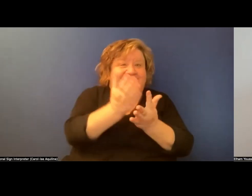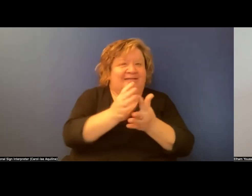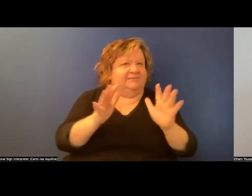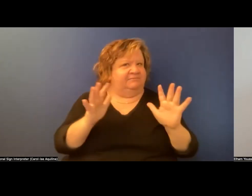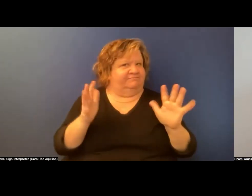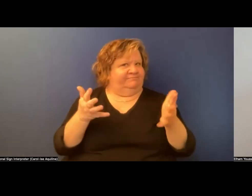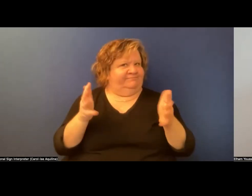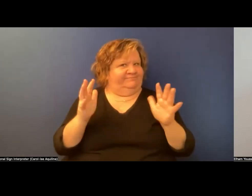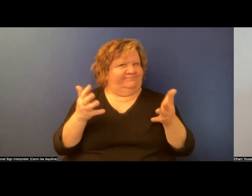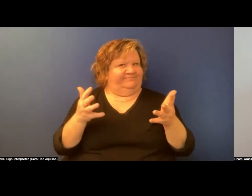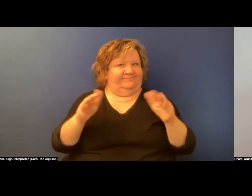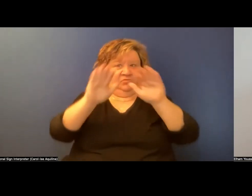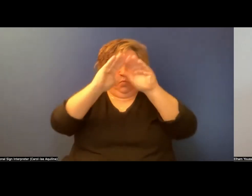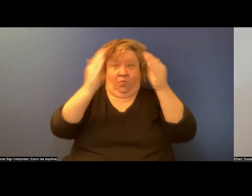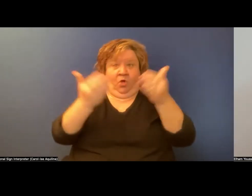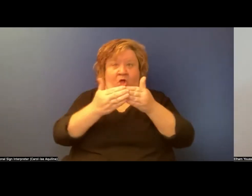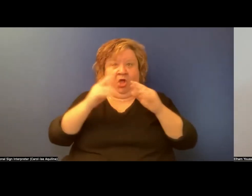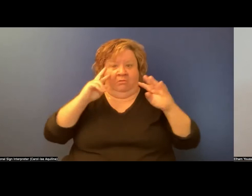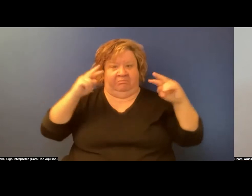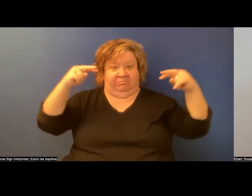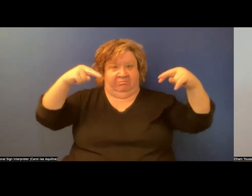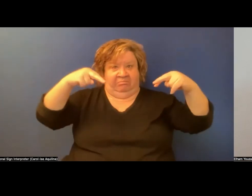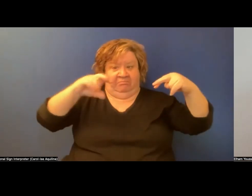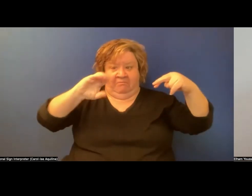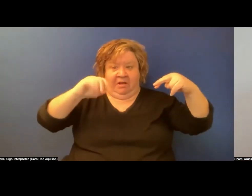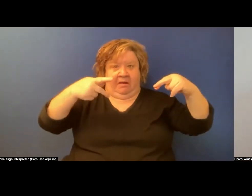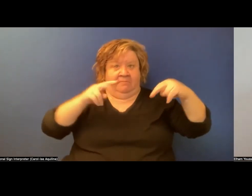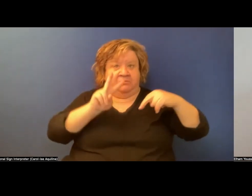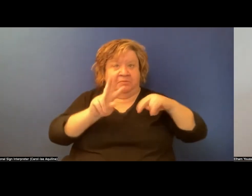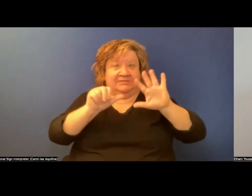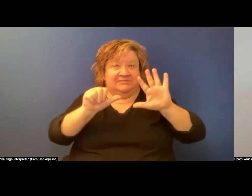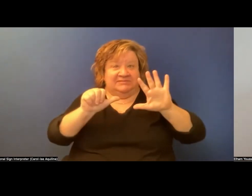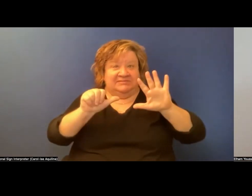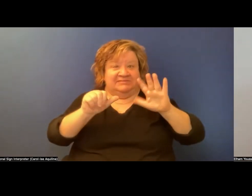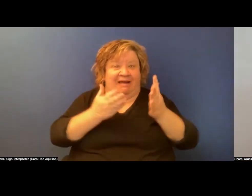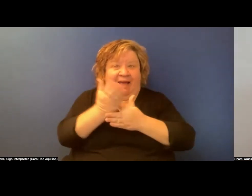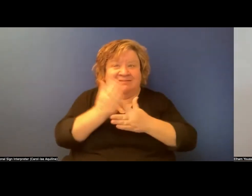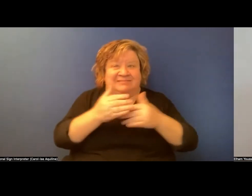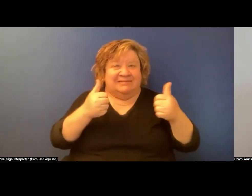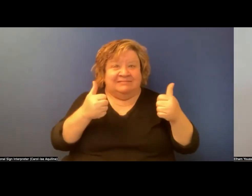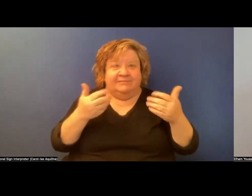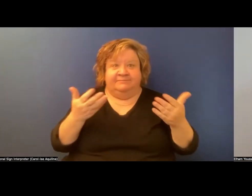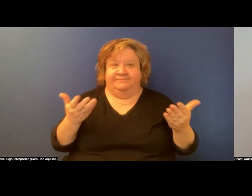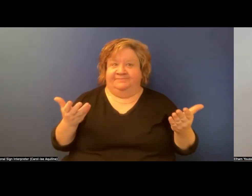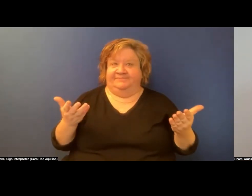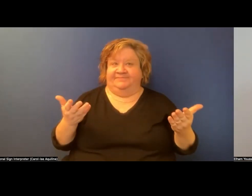to the fact that the first step towards hearing from persons with disabilities in